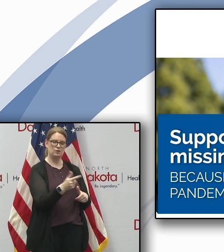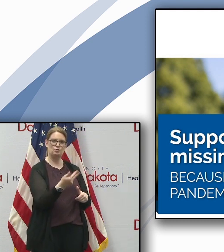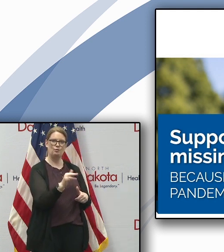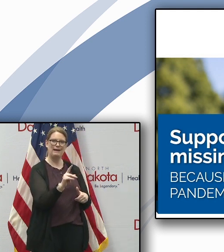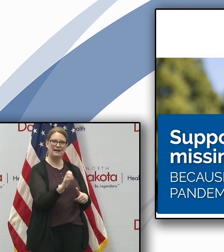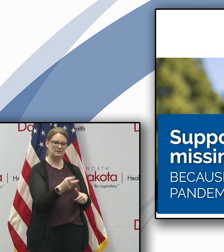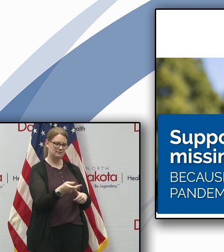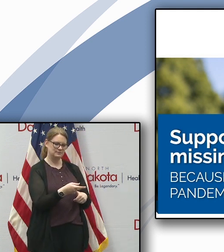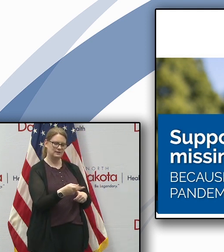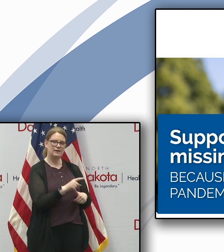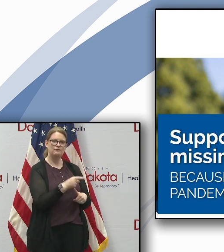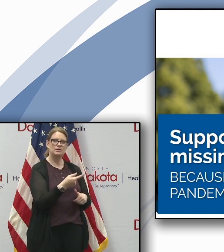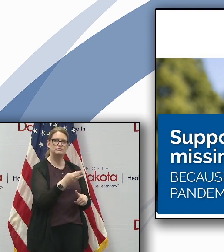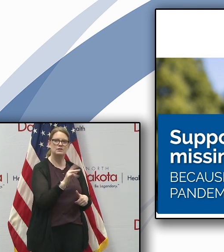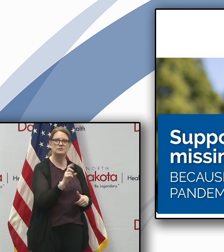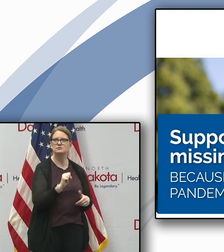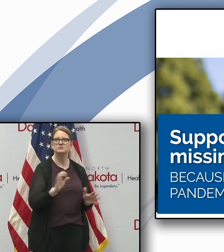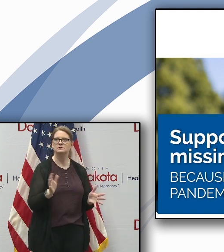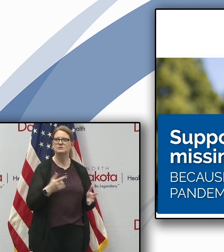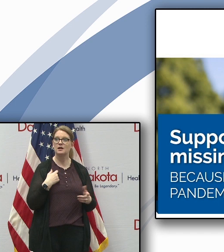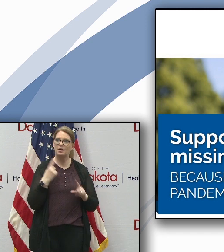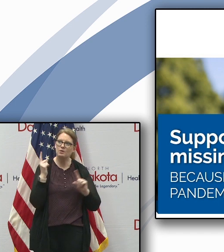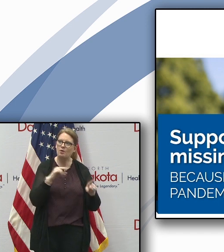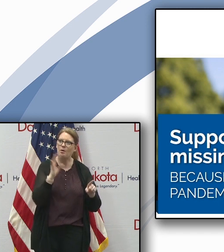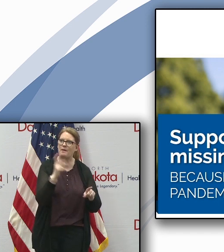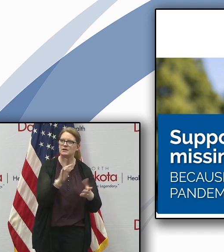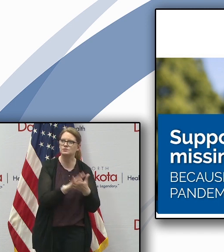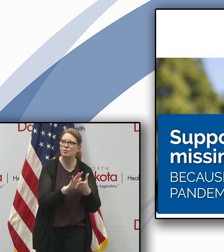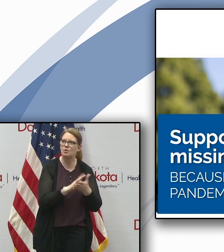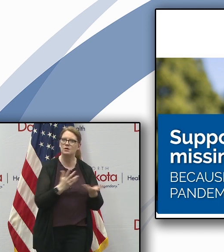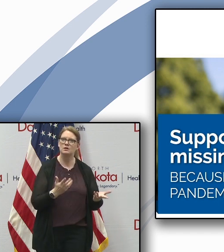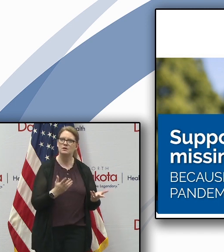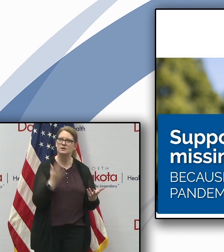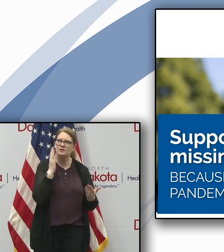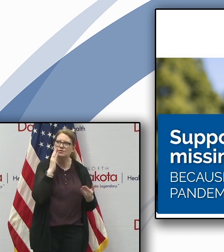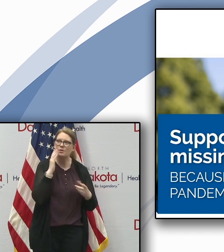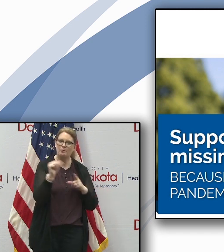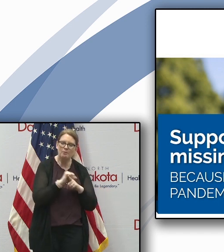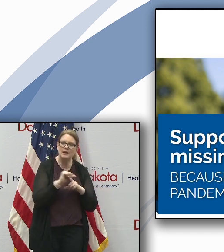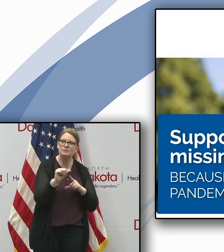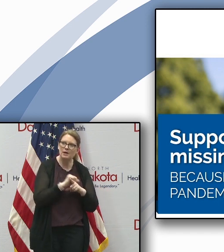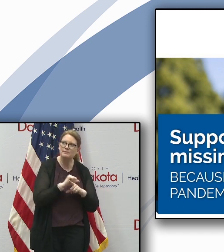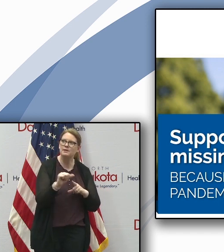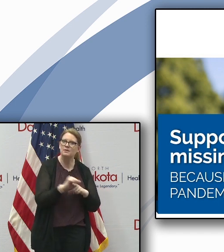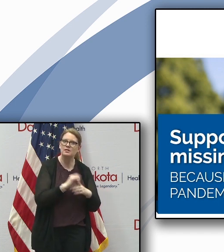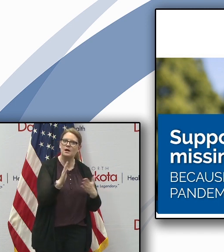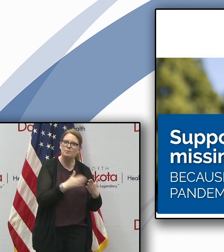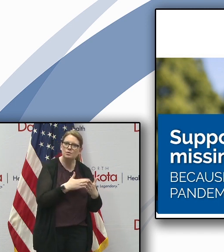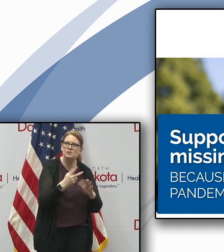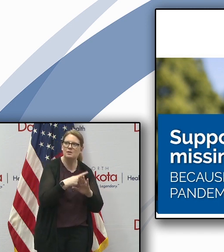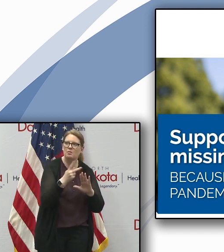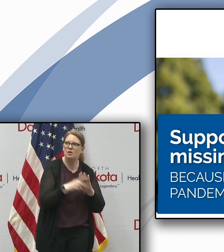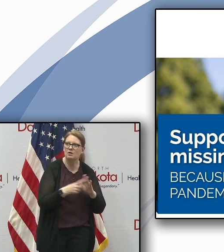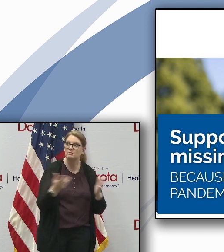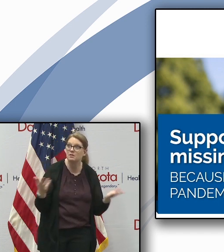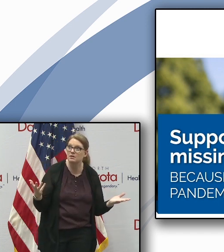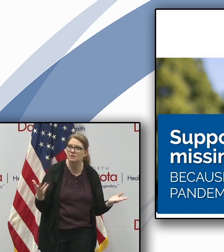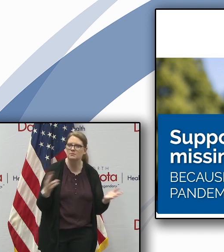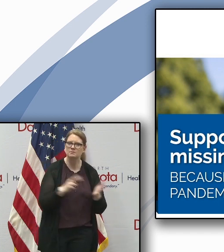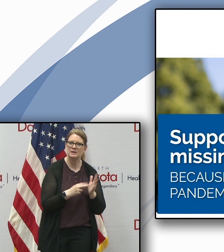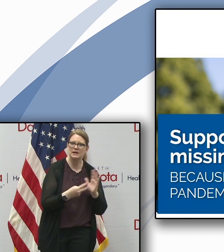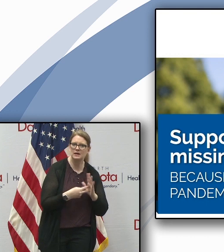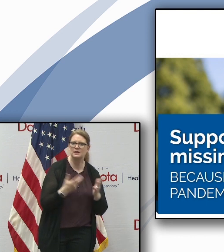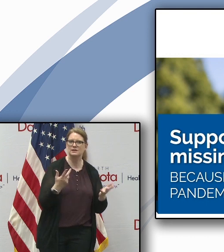school kids, but first graders are like, when are we going back to school? Because we practice and rehearse so hard for that music program.